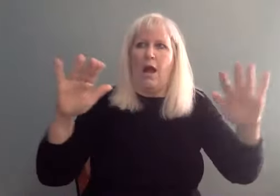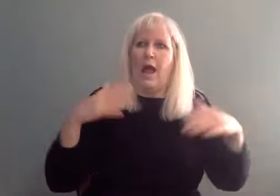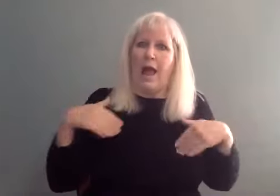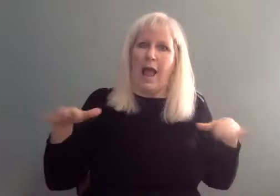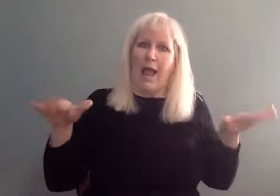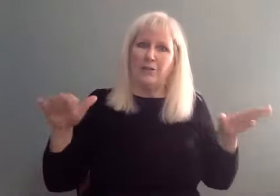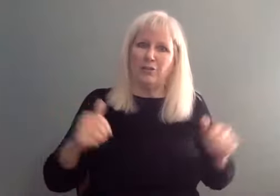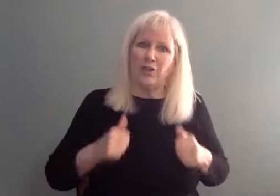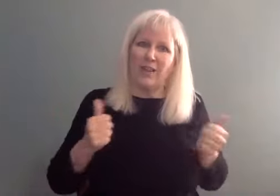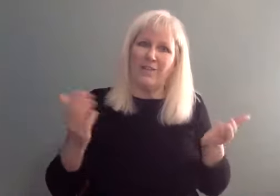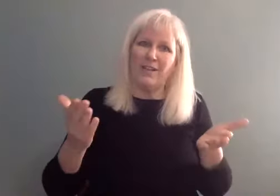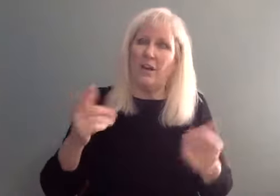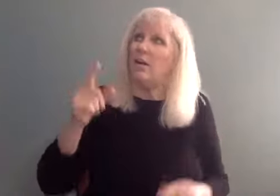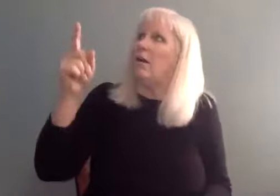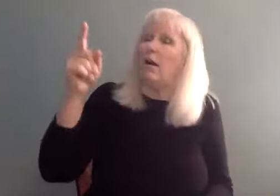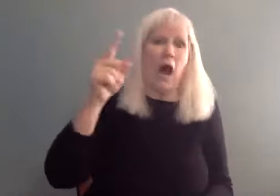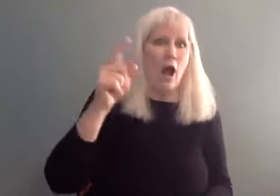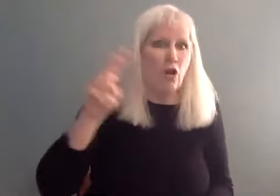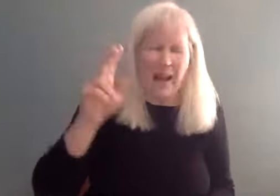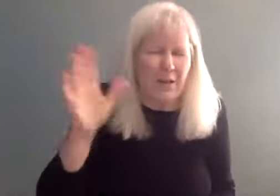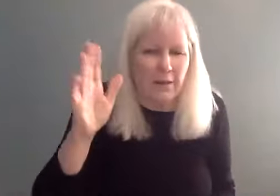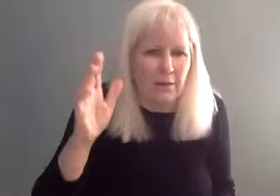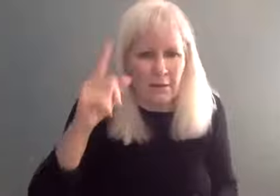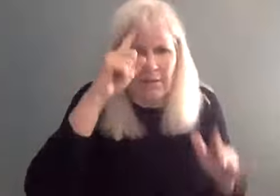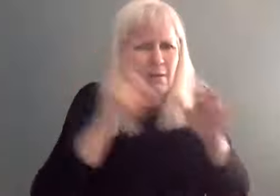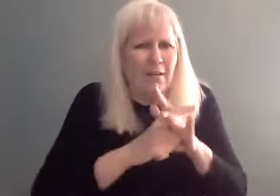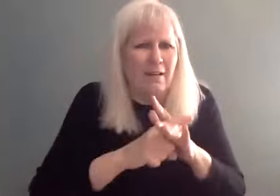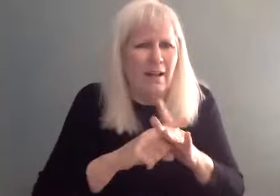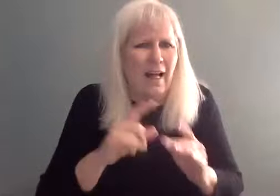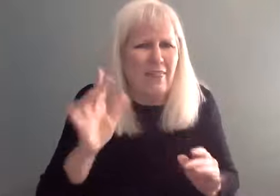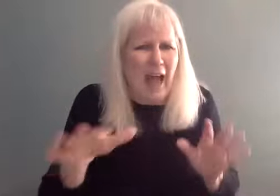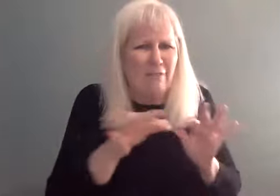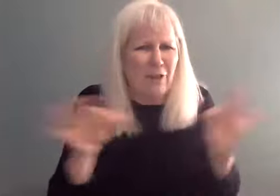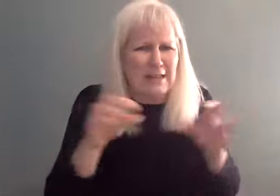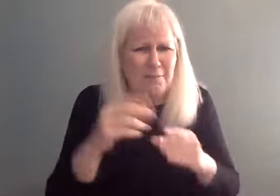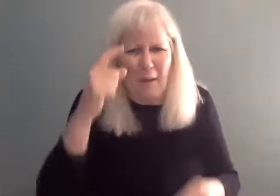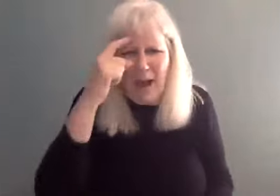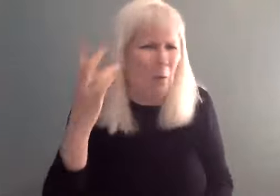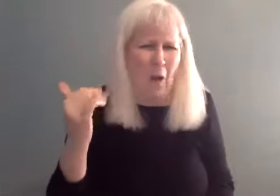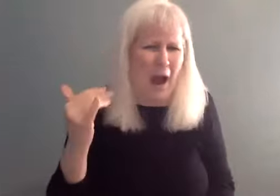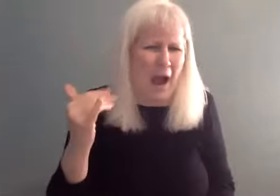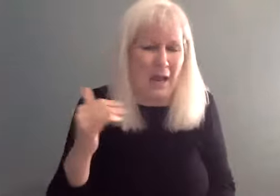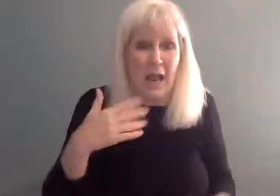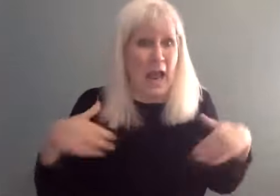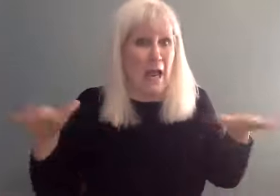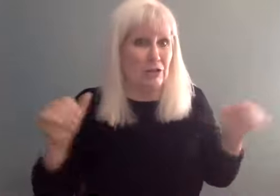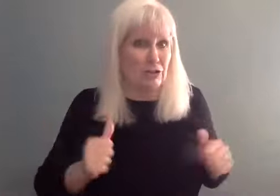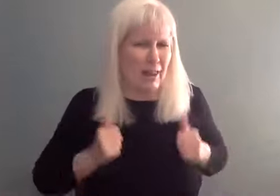at the sky. And I thought, what? That's too corny. That's not me. Angels would live here. And that's kind of one